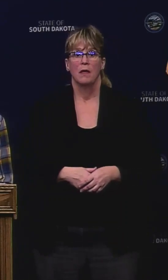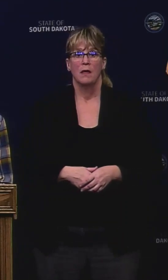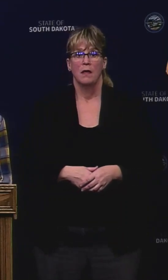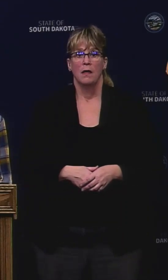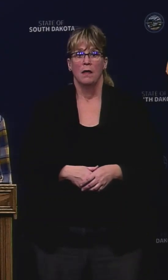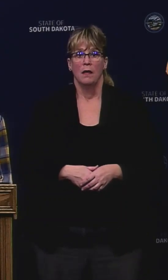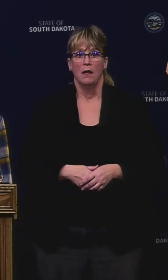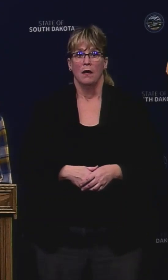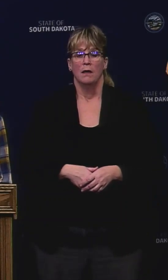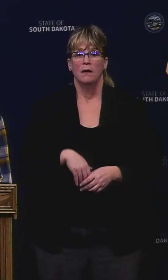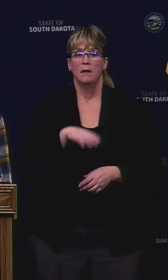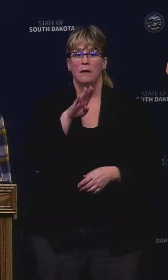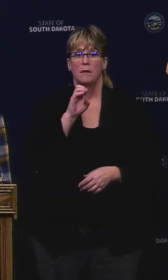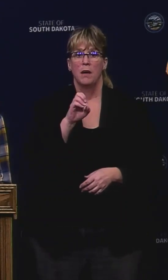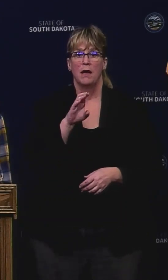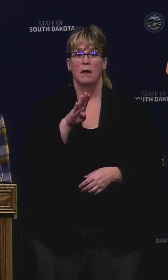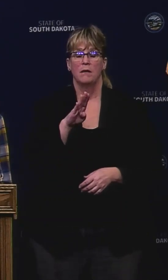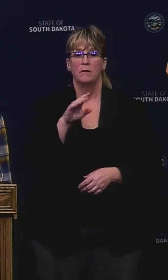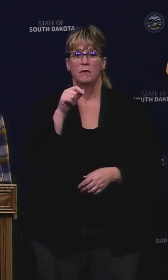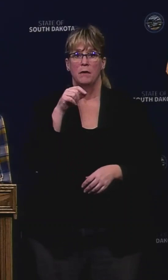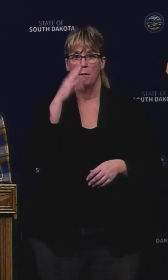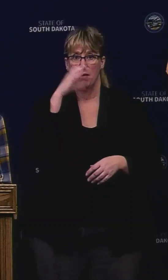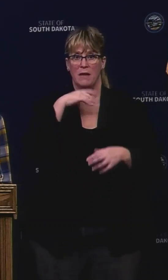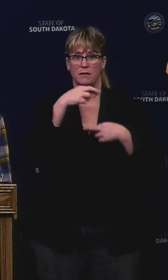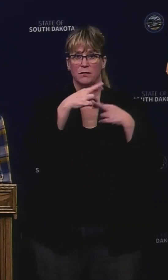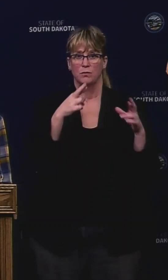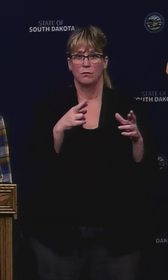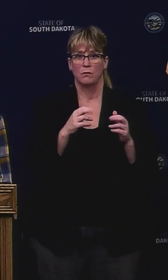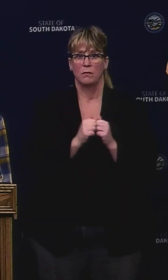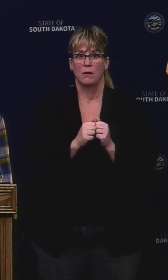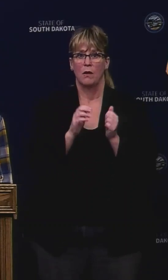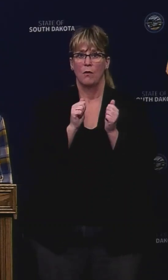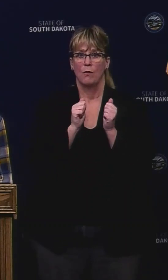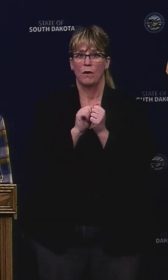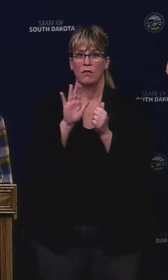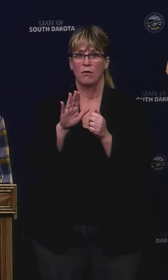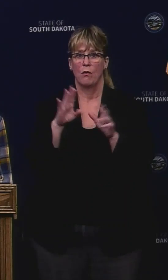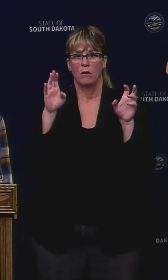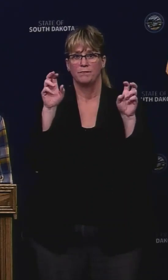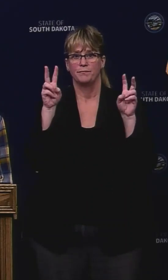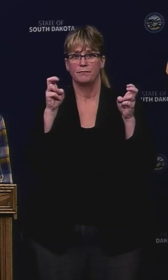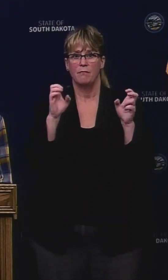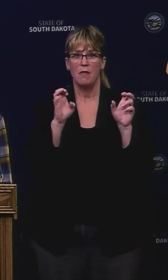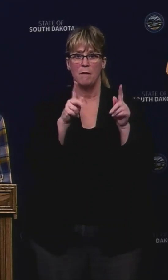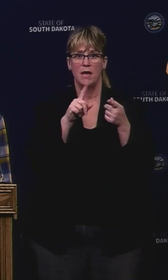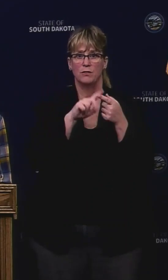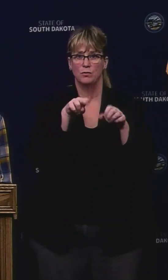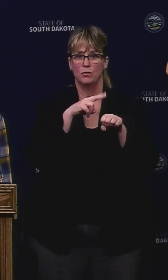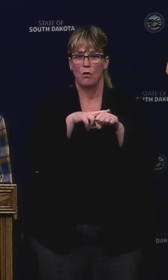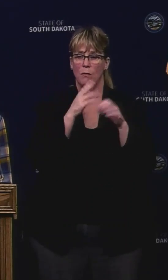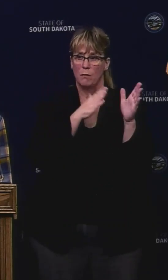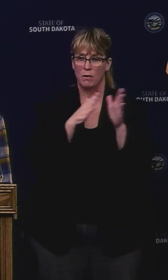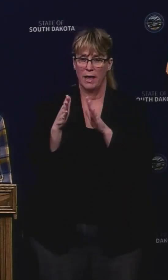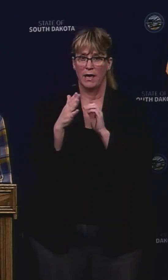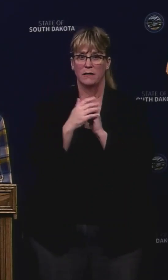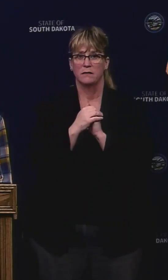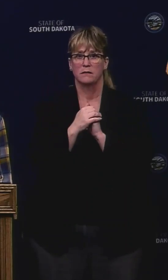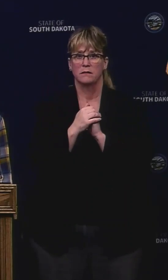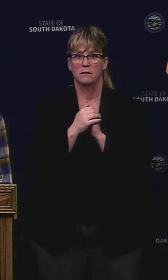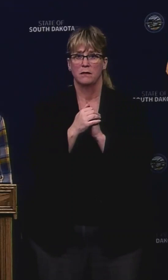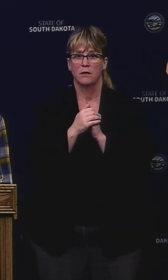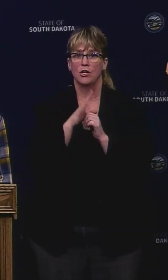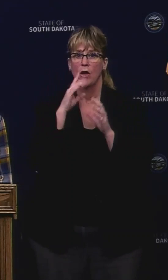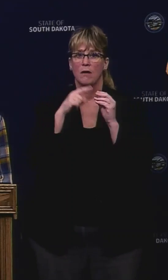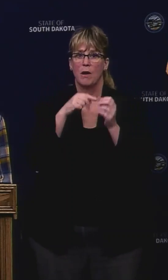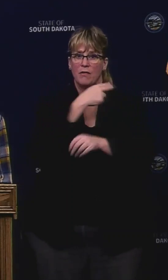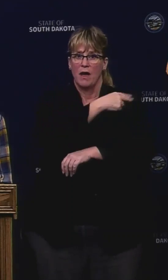Governor Bob Mercer, KELOM News. As part of your back to normal plan, do you intend to restore elective